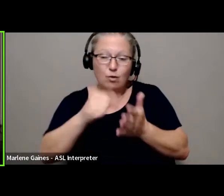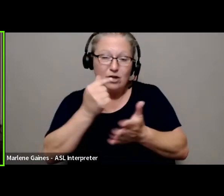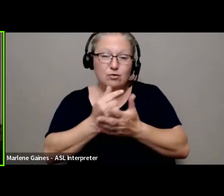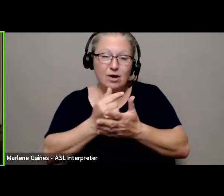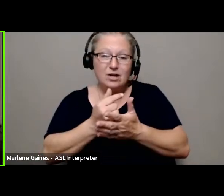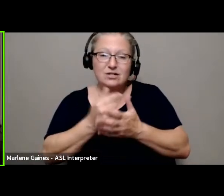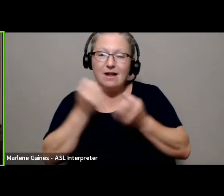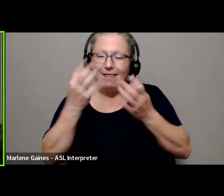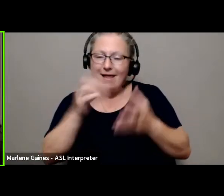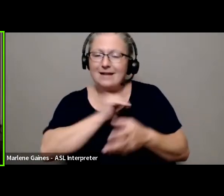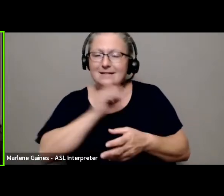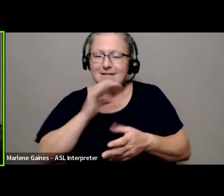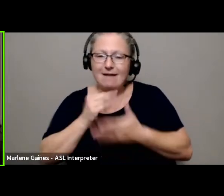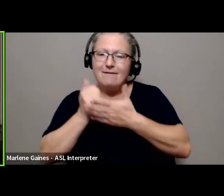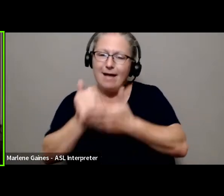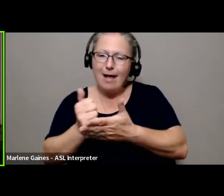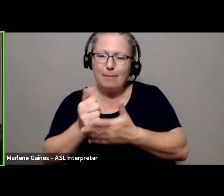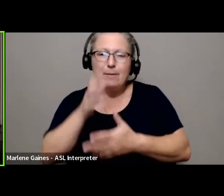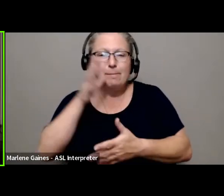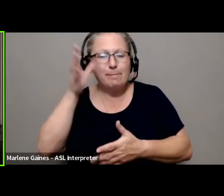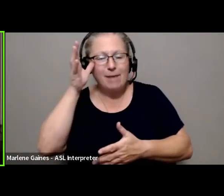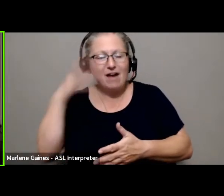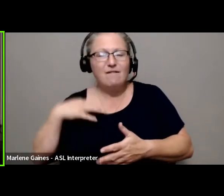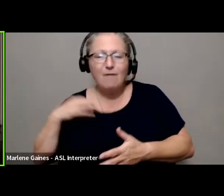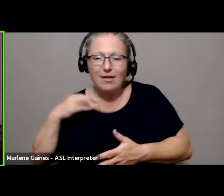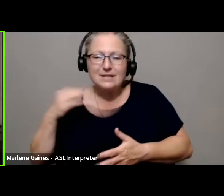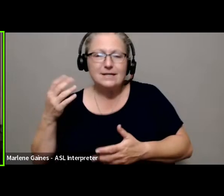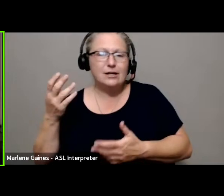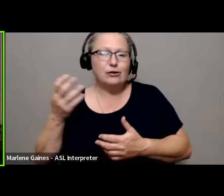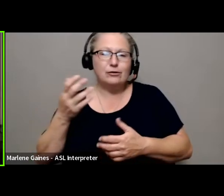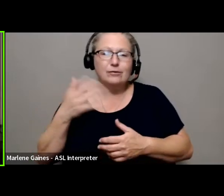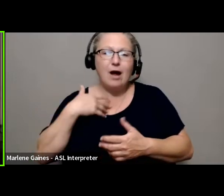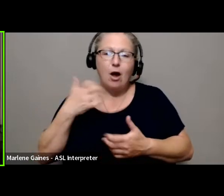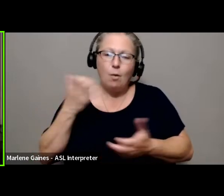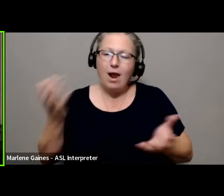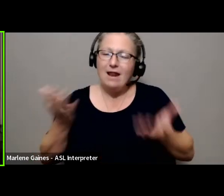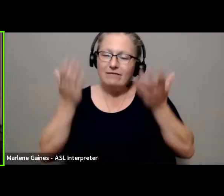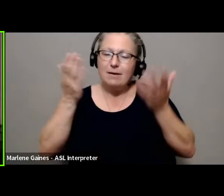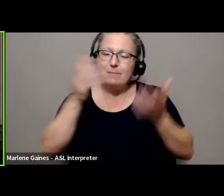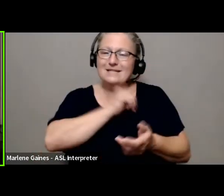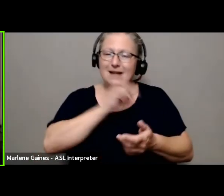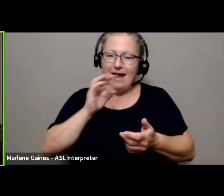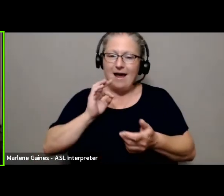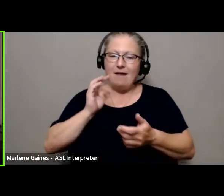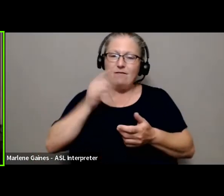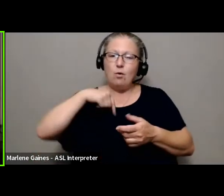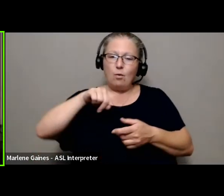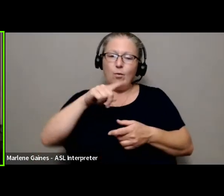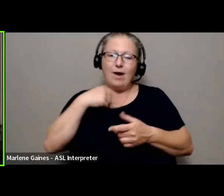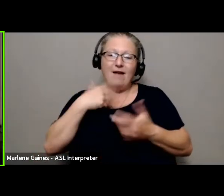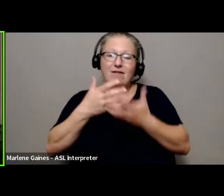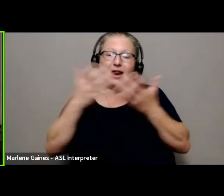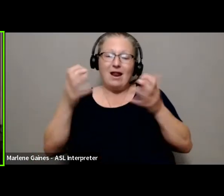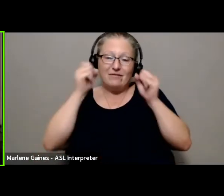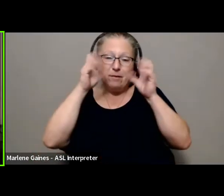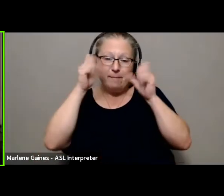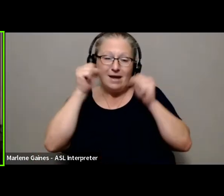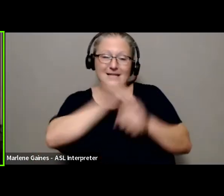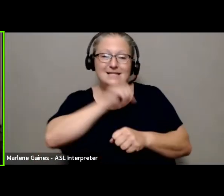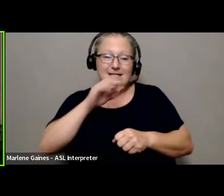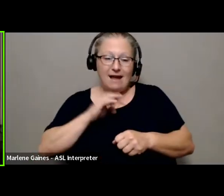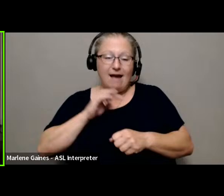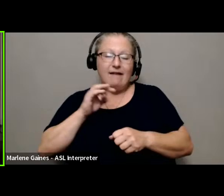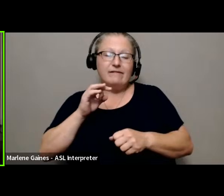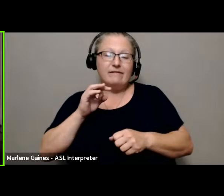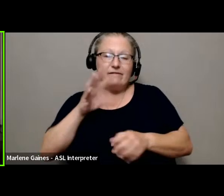a lot of staff members helping, parent volunteers, but I want to lift up the staff. We have a lot of amazing staff members that